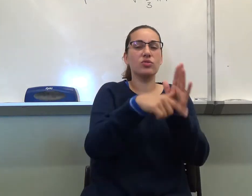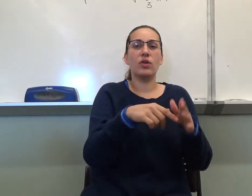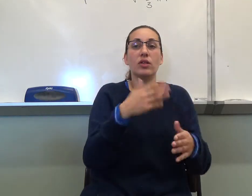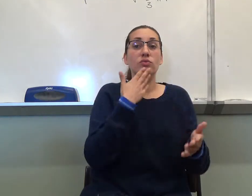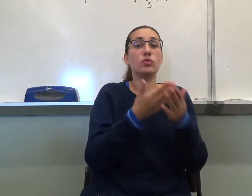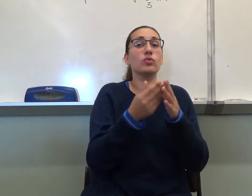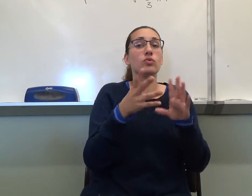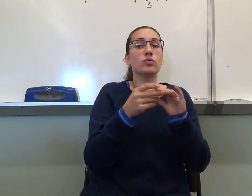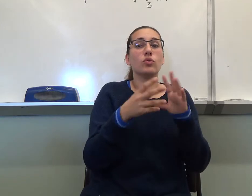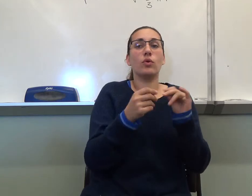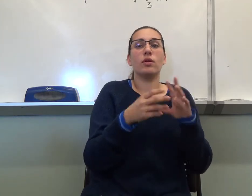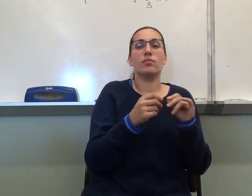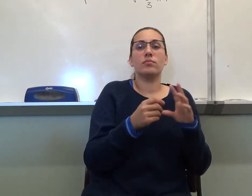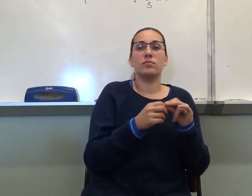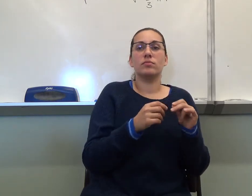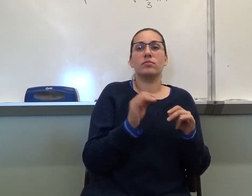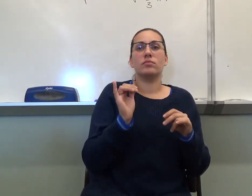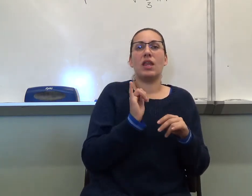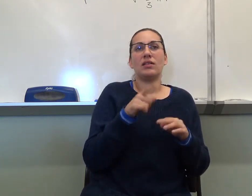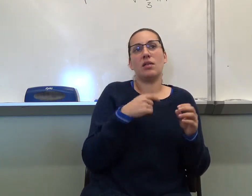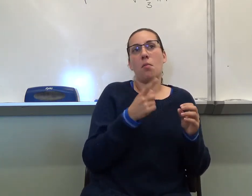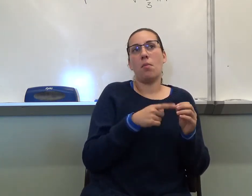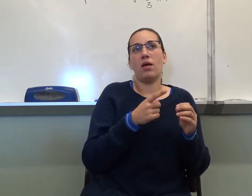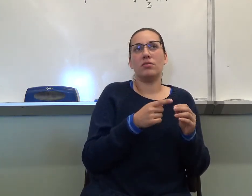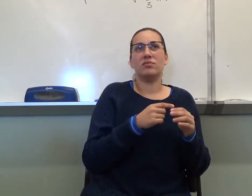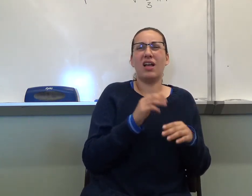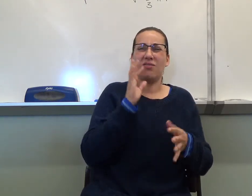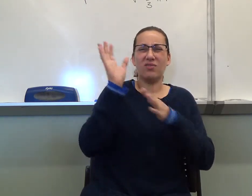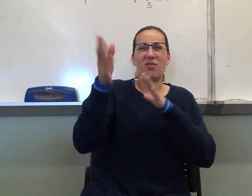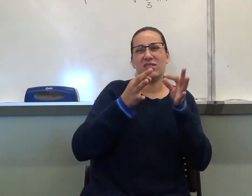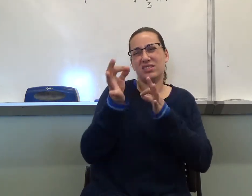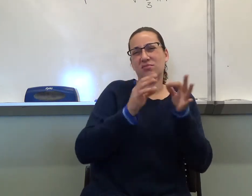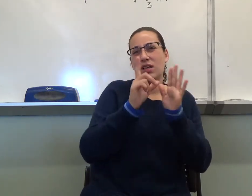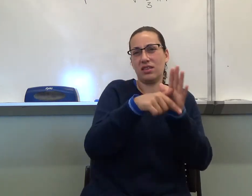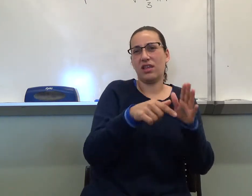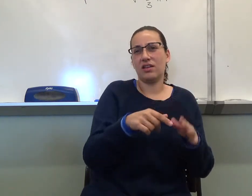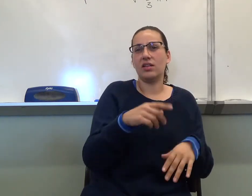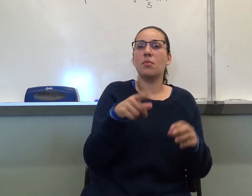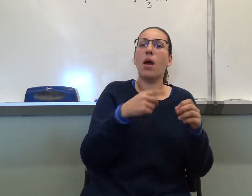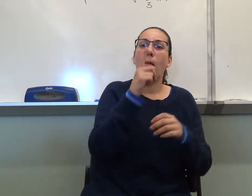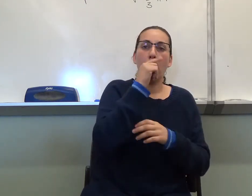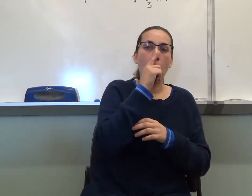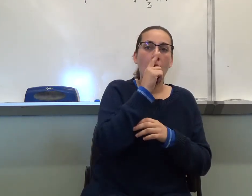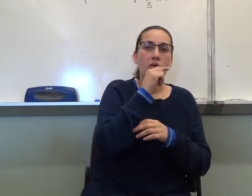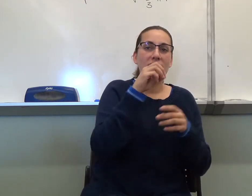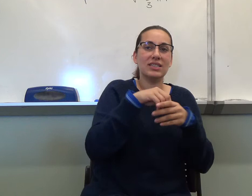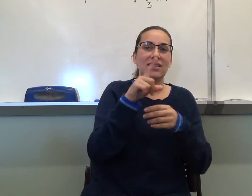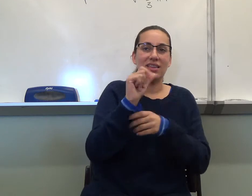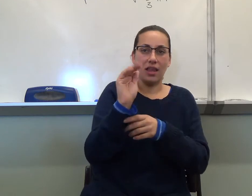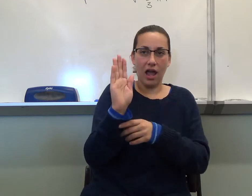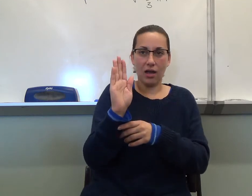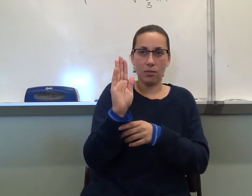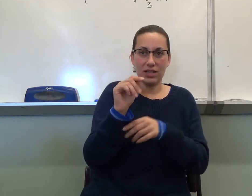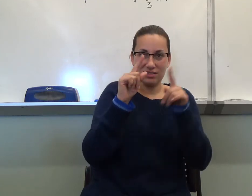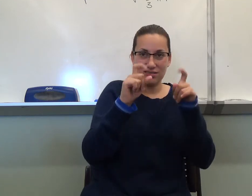for example, you can say motorcycle, okay, 1 female, 2 males. Got it right away. You can read it very quickly,